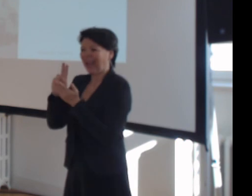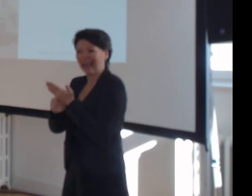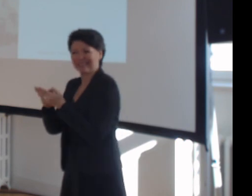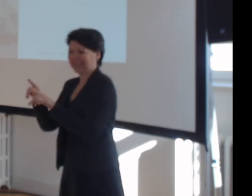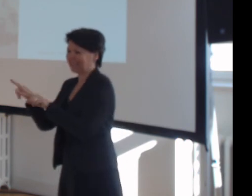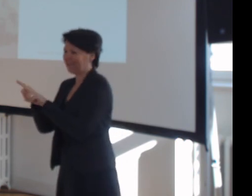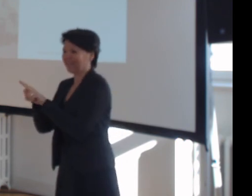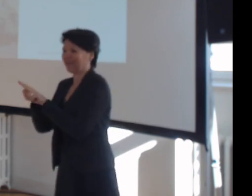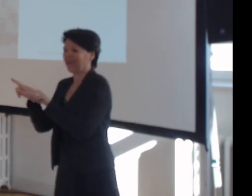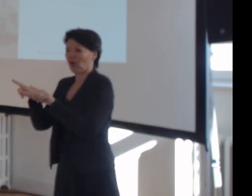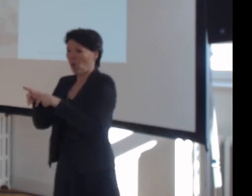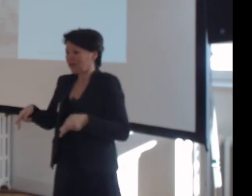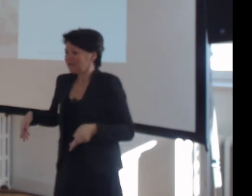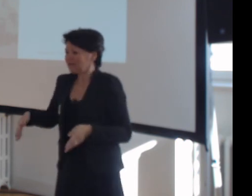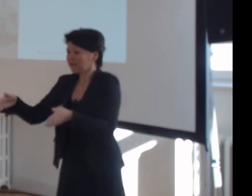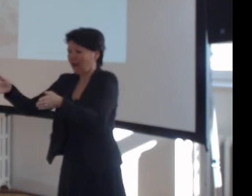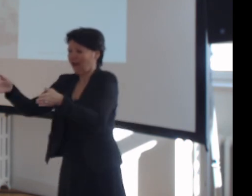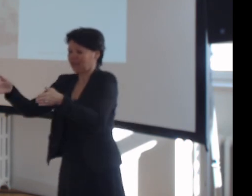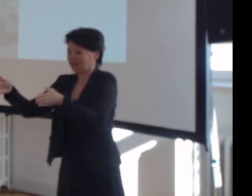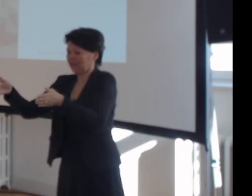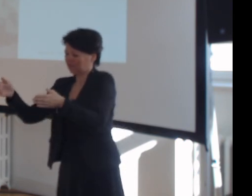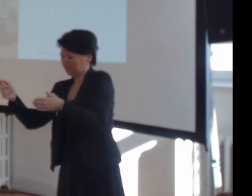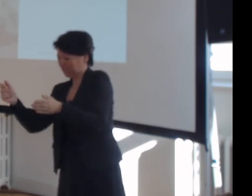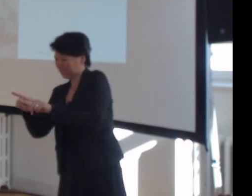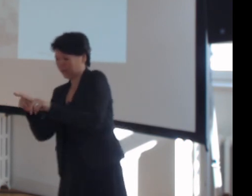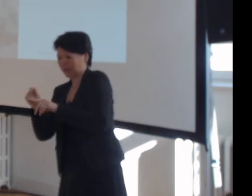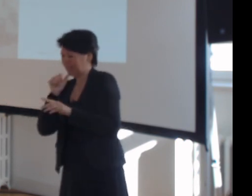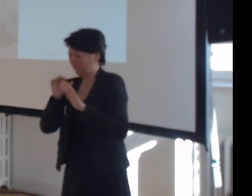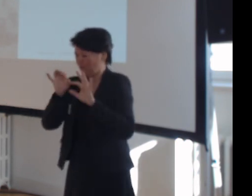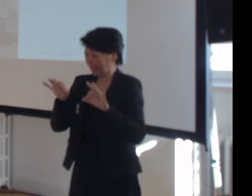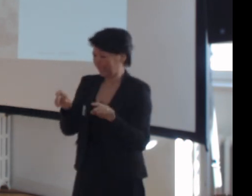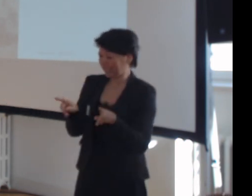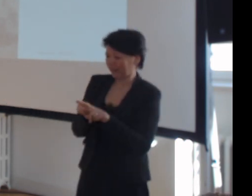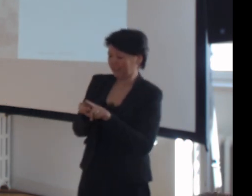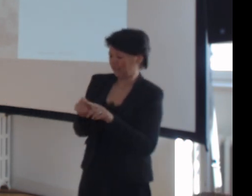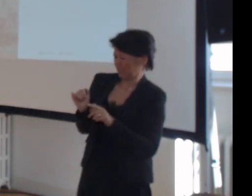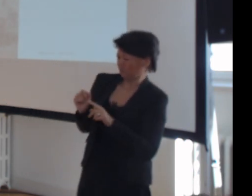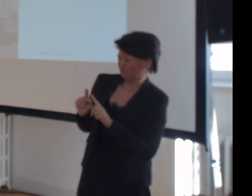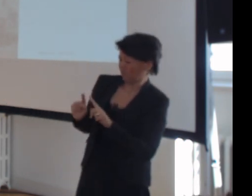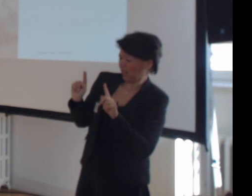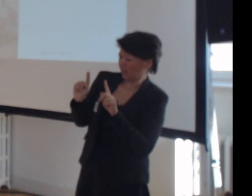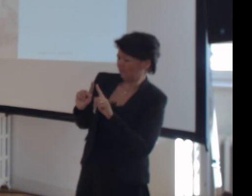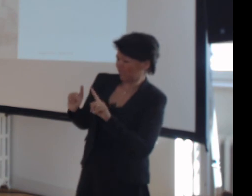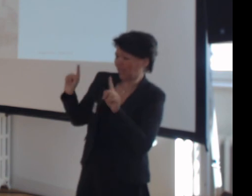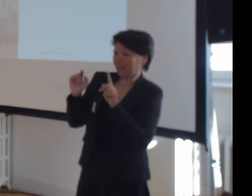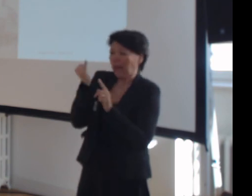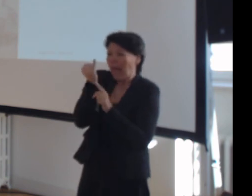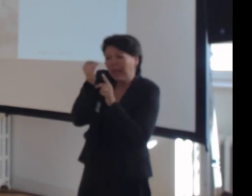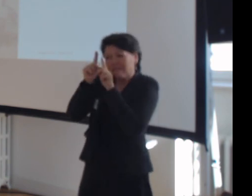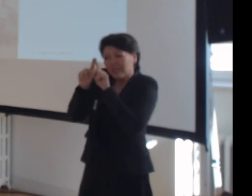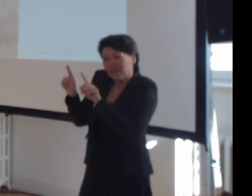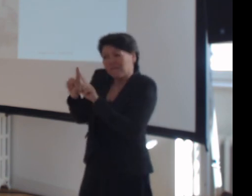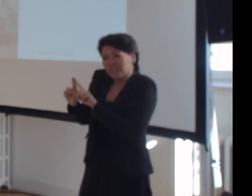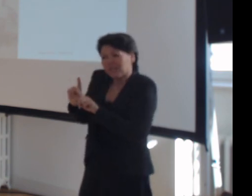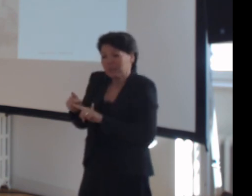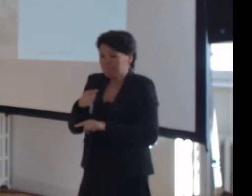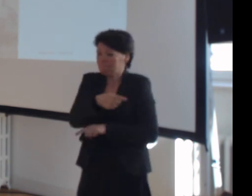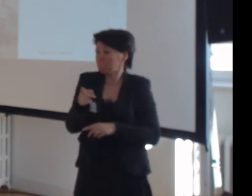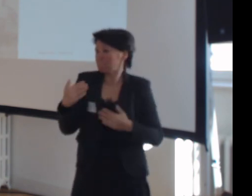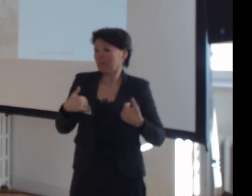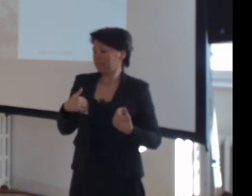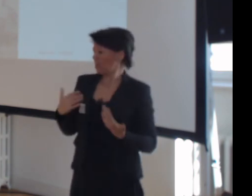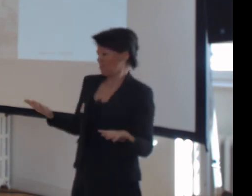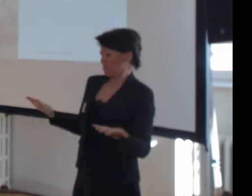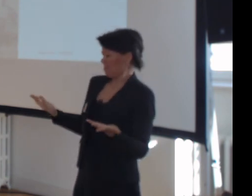for the street view, is the same but also different. And all these small differences caused that our audience it just did not